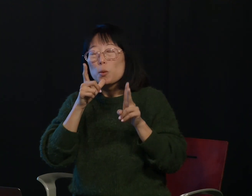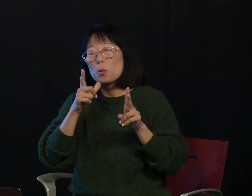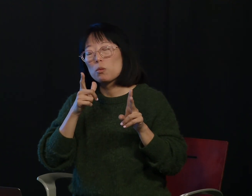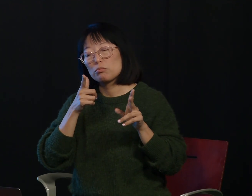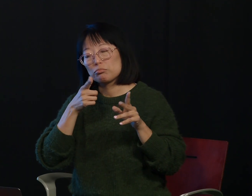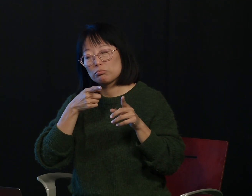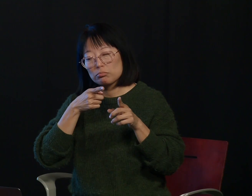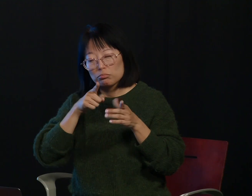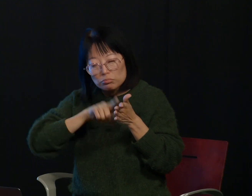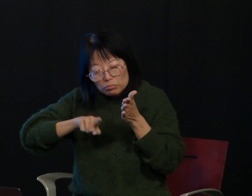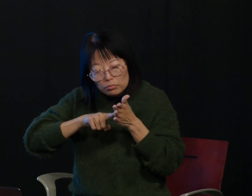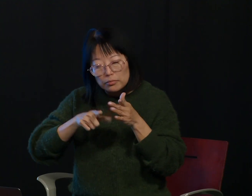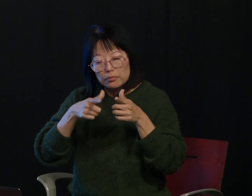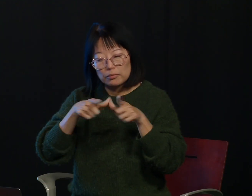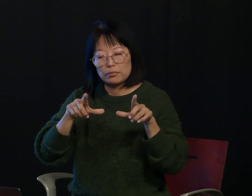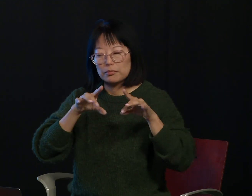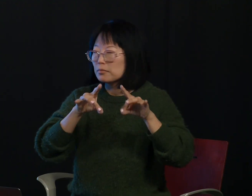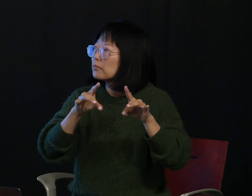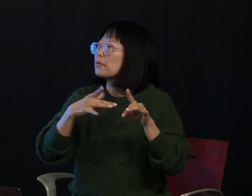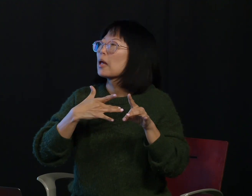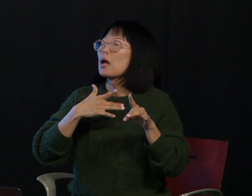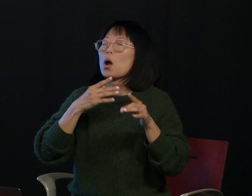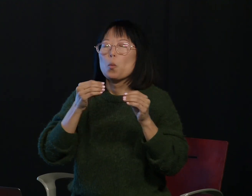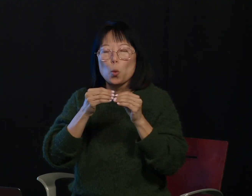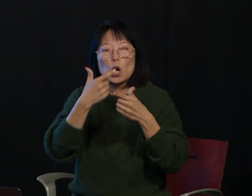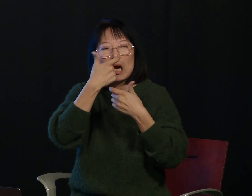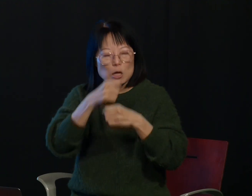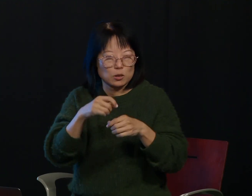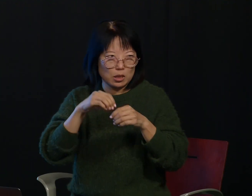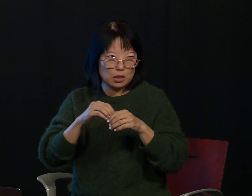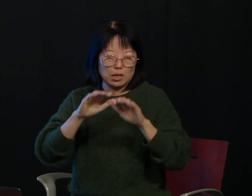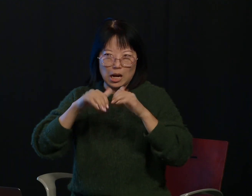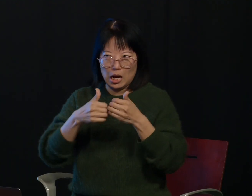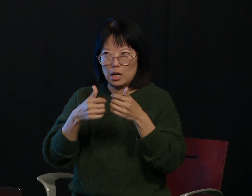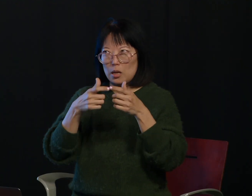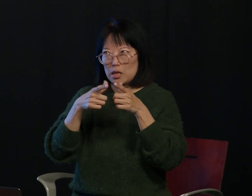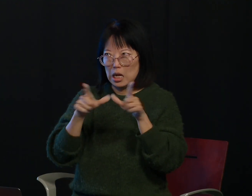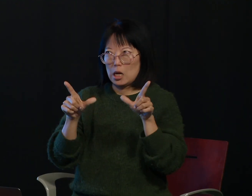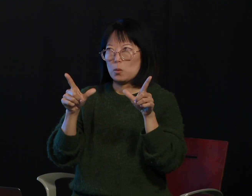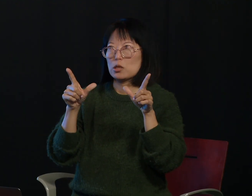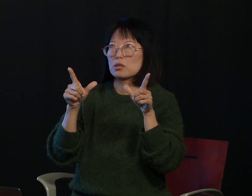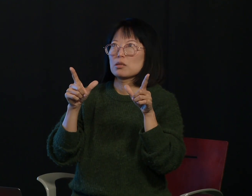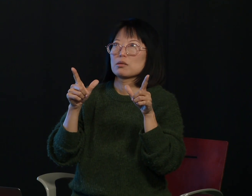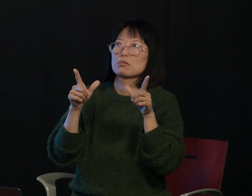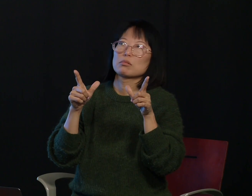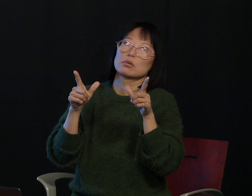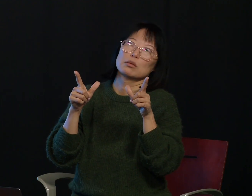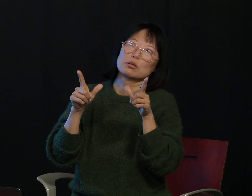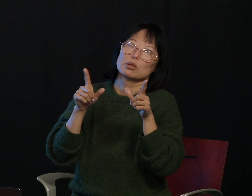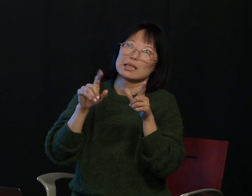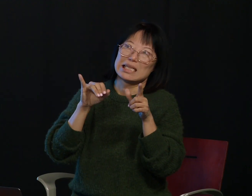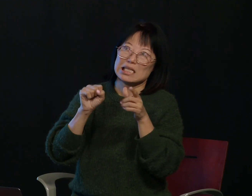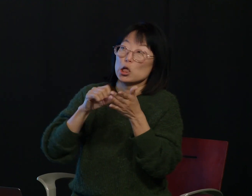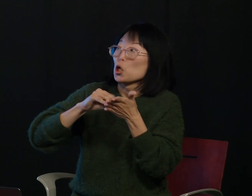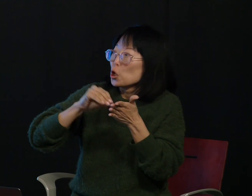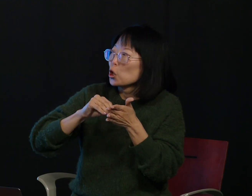socialization that people went through. And the researchers looking at language acquisition were interested in how language is